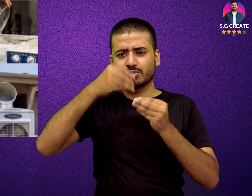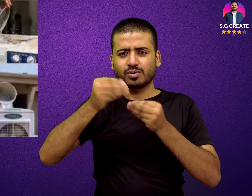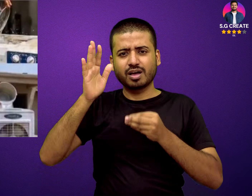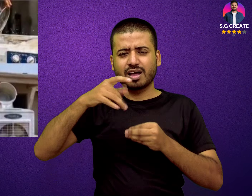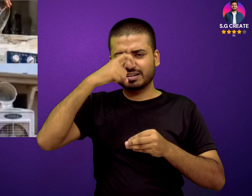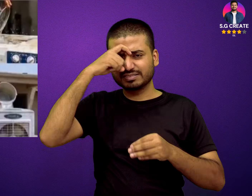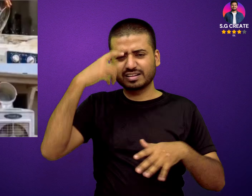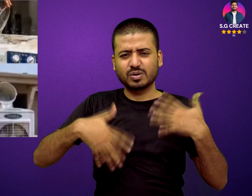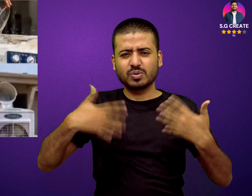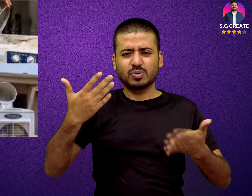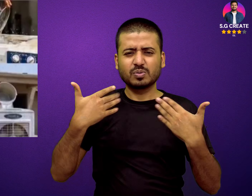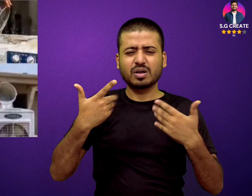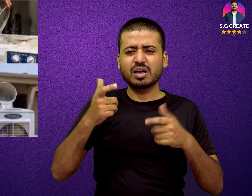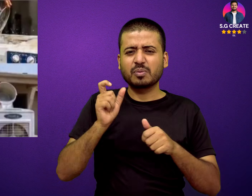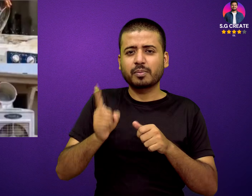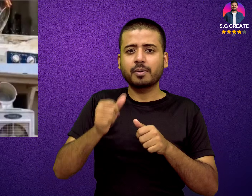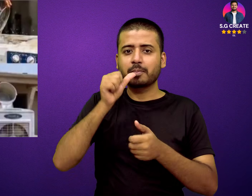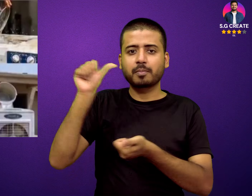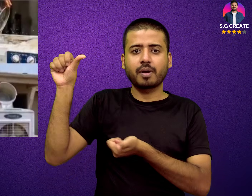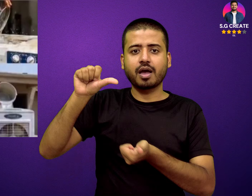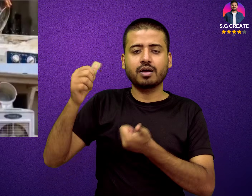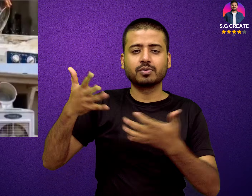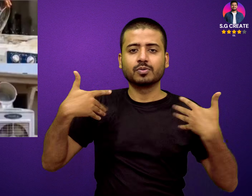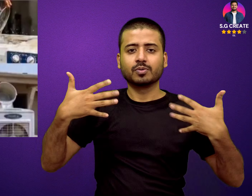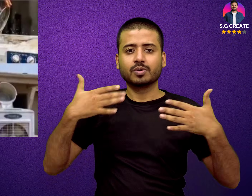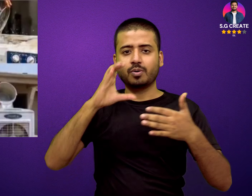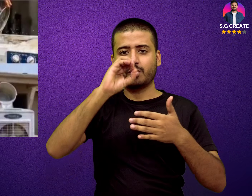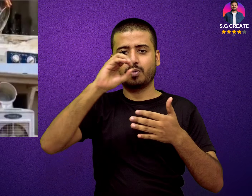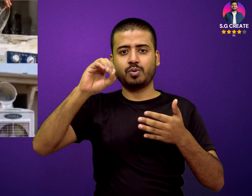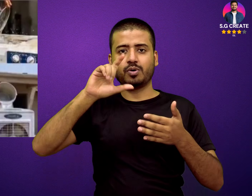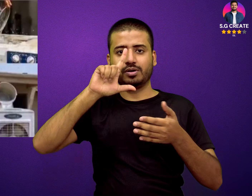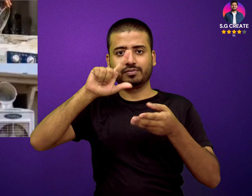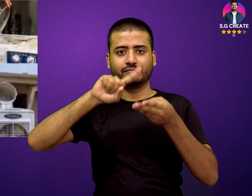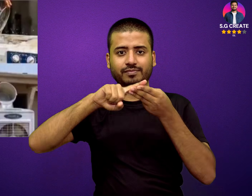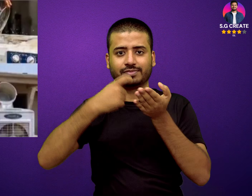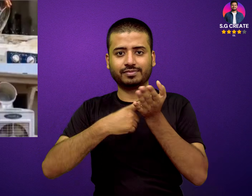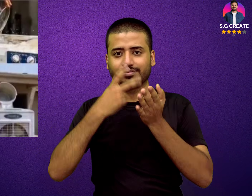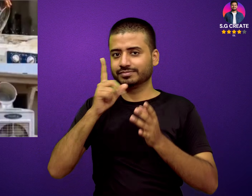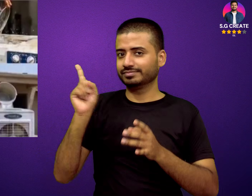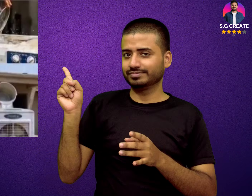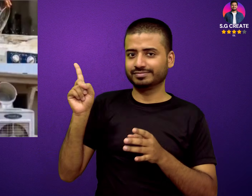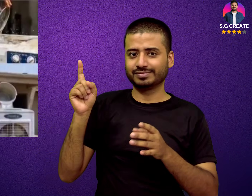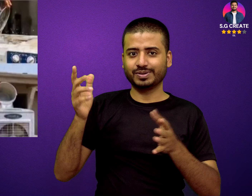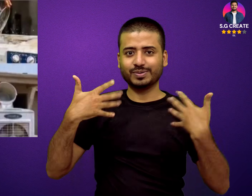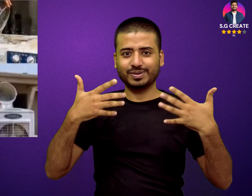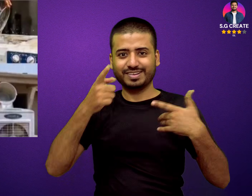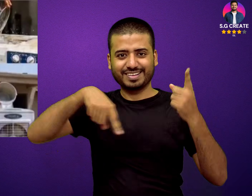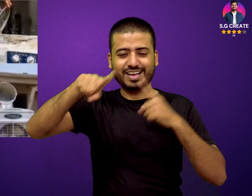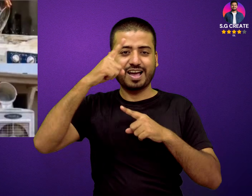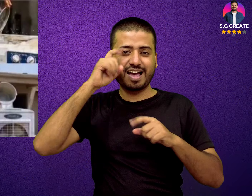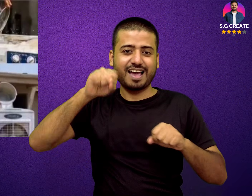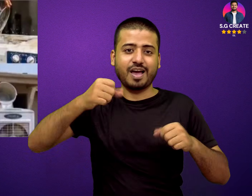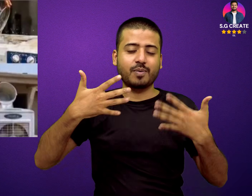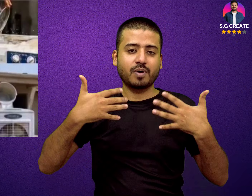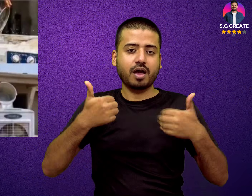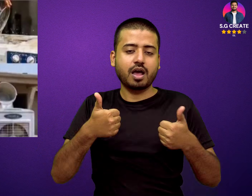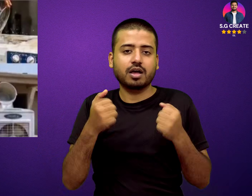body, causing cardiac arrest or instant death. Critical air cooler safety protocol: cut the power. Always turn off the